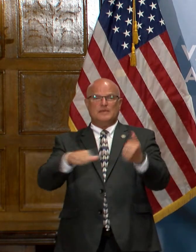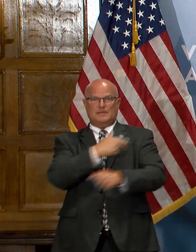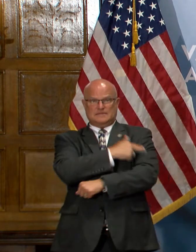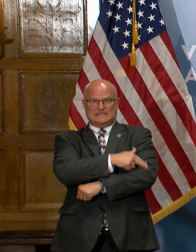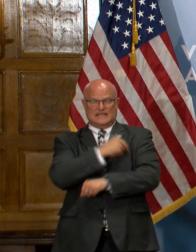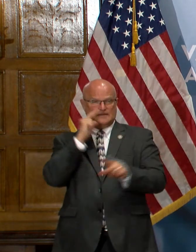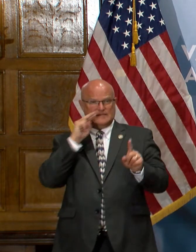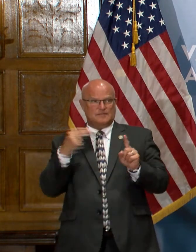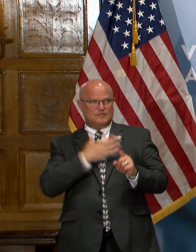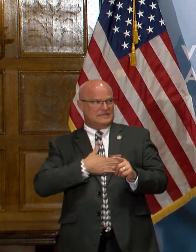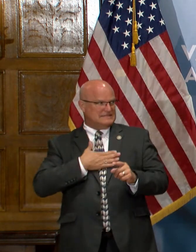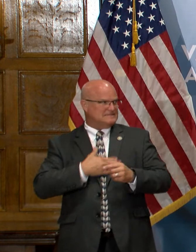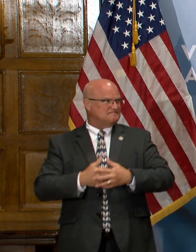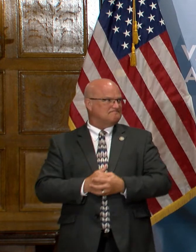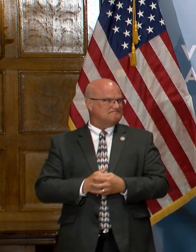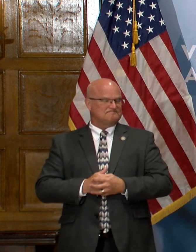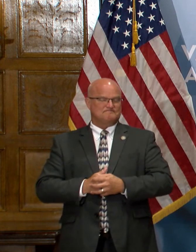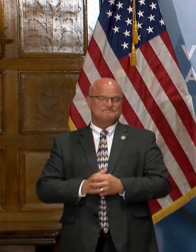Health standpoint, if you would, please.